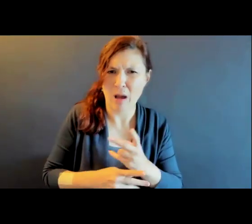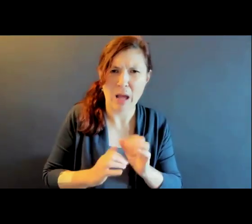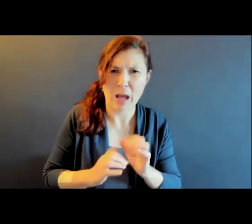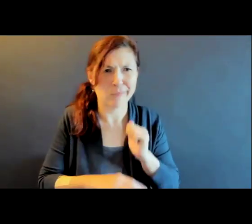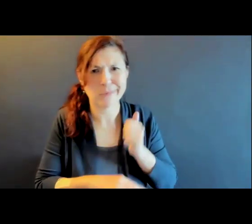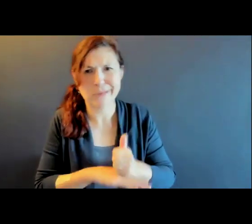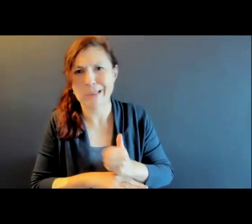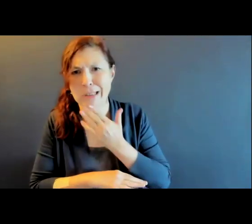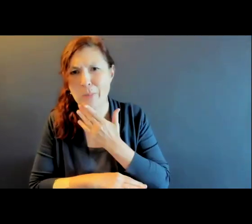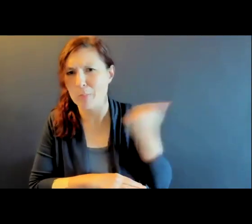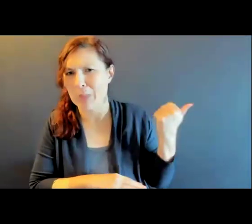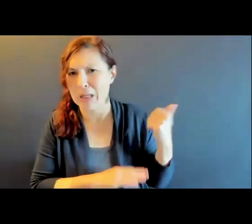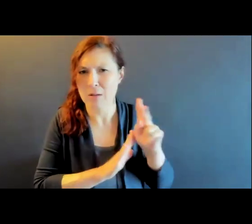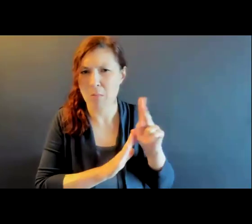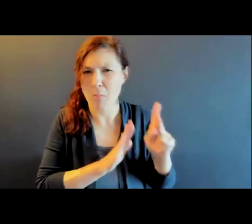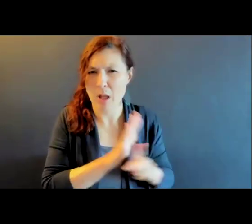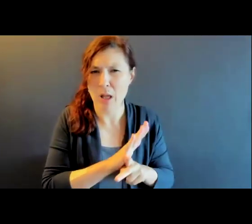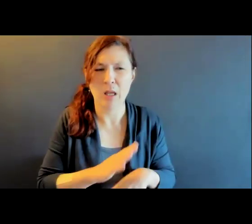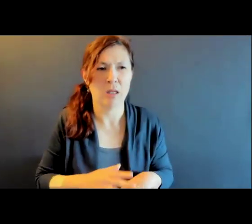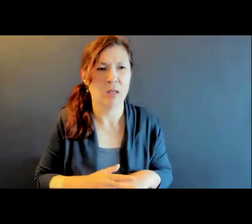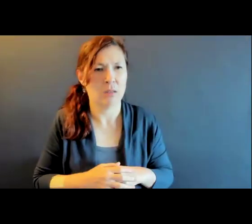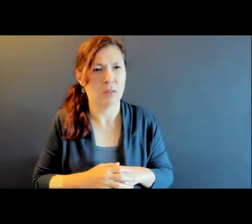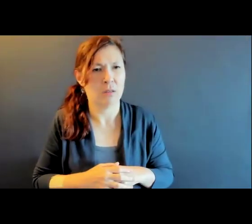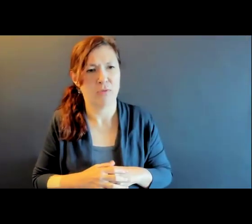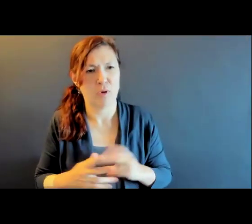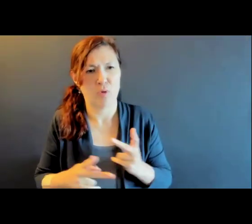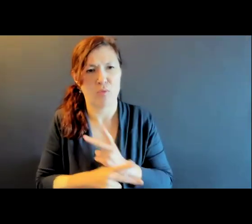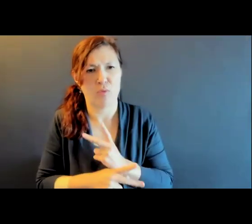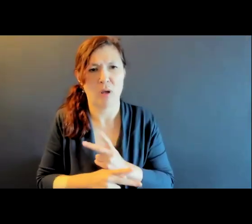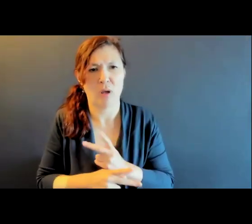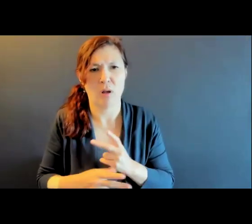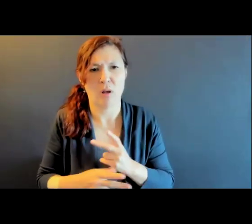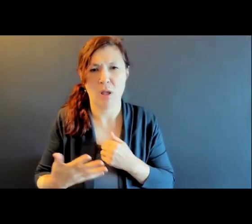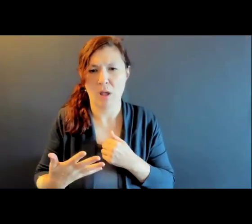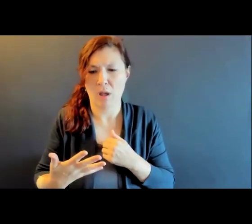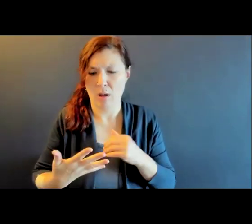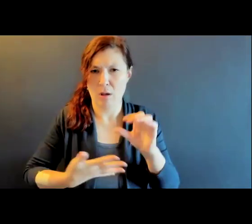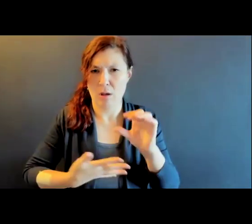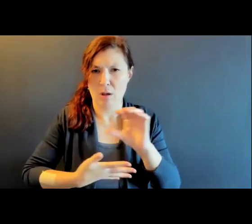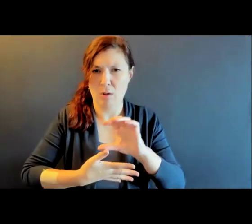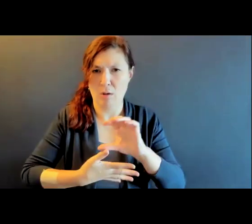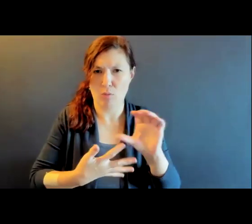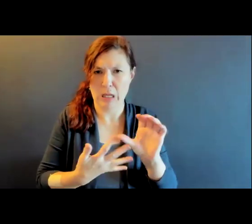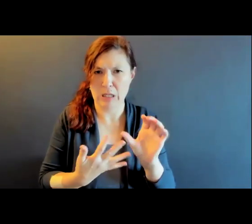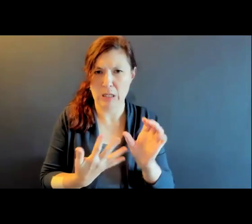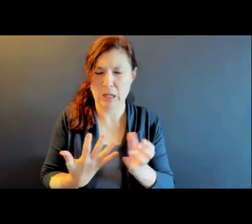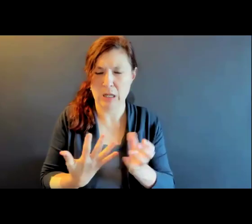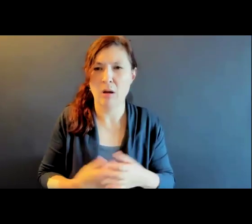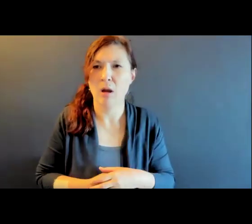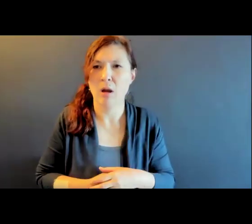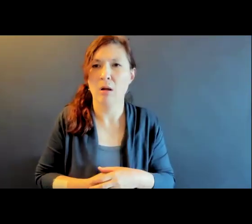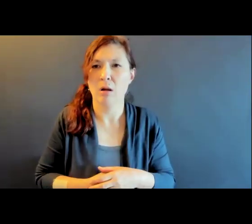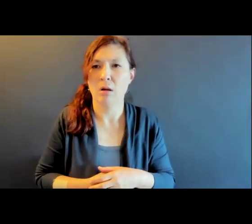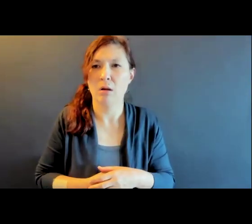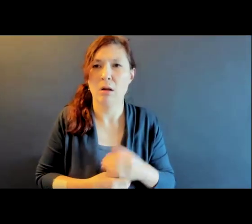criteria that you are trying to determine and the dilemma, legal dilemmas,